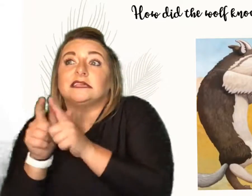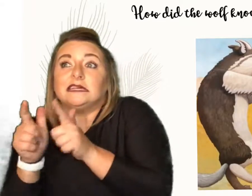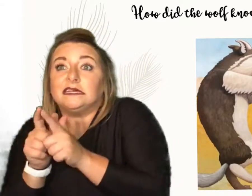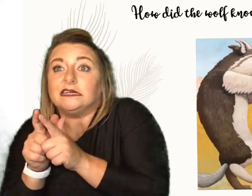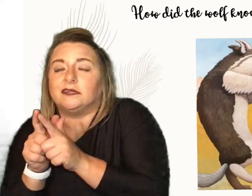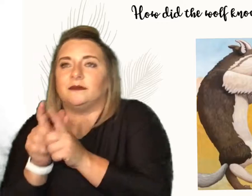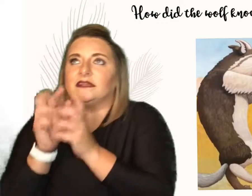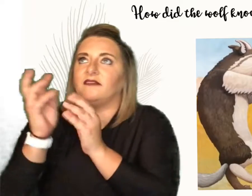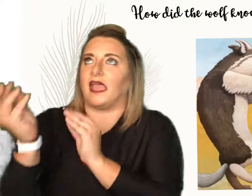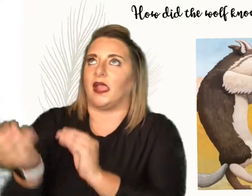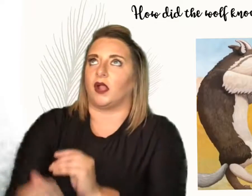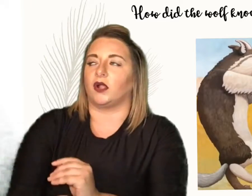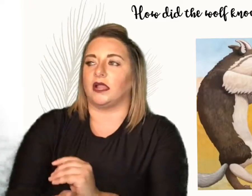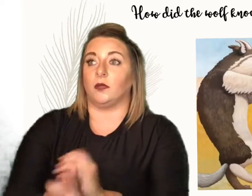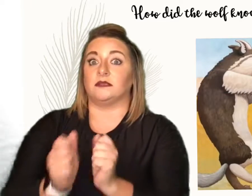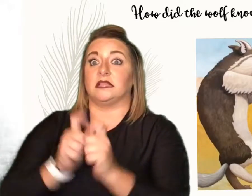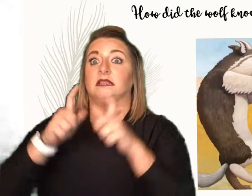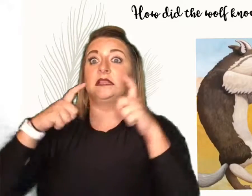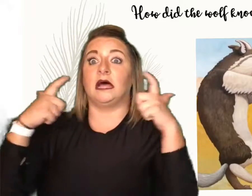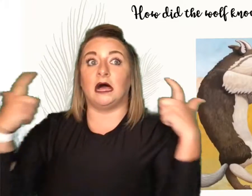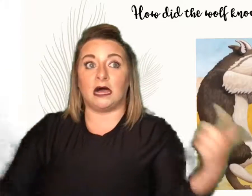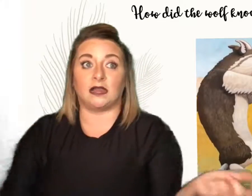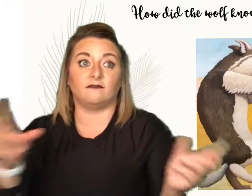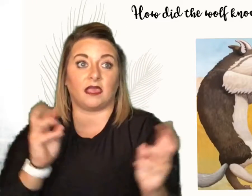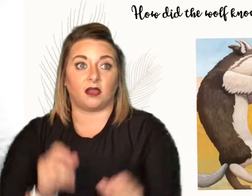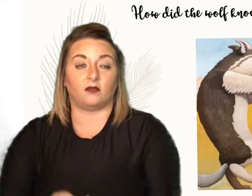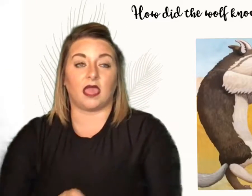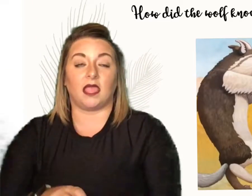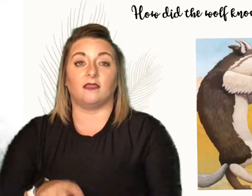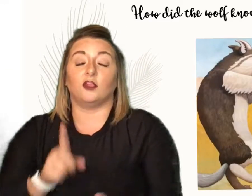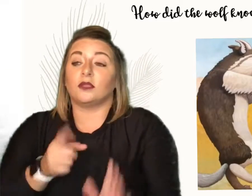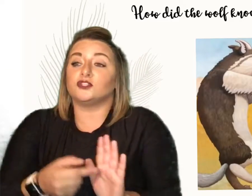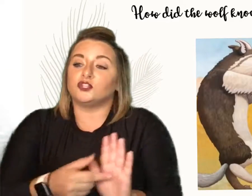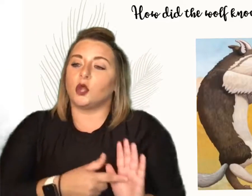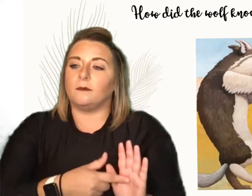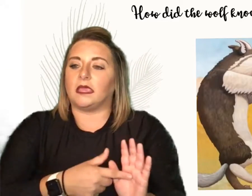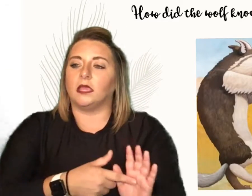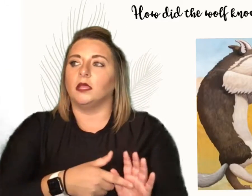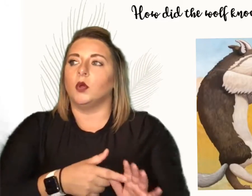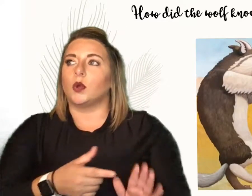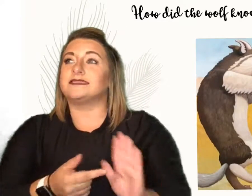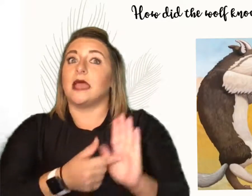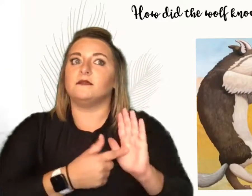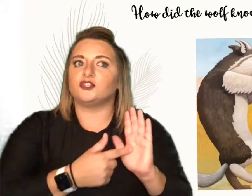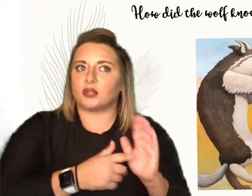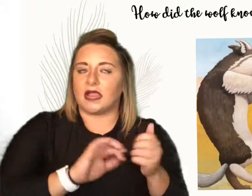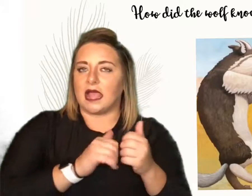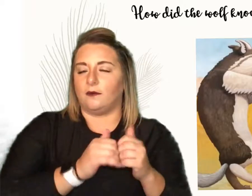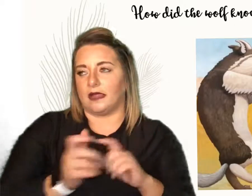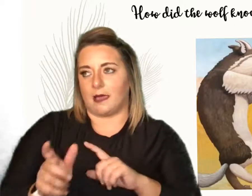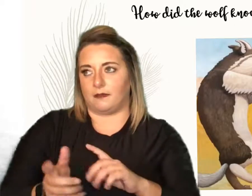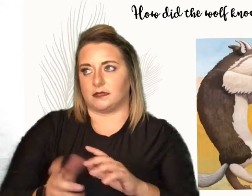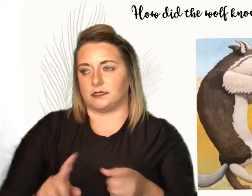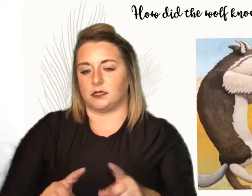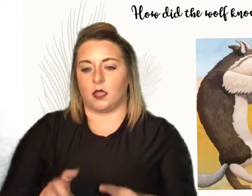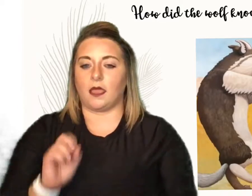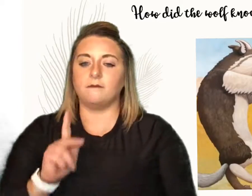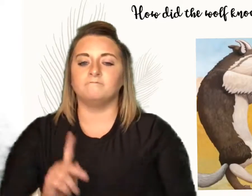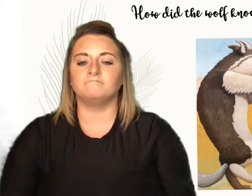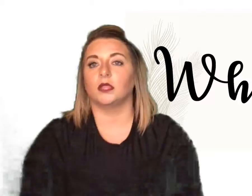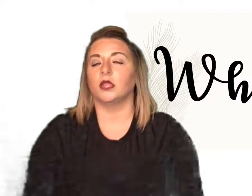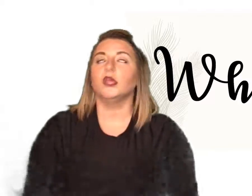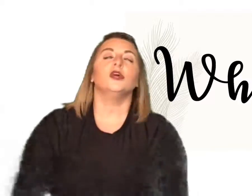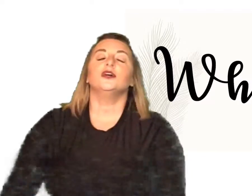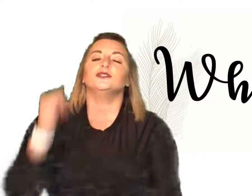just a little bit of air, it was a lot of air, okay? And then you can show me or demonstrate how it happened,